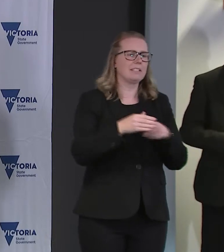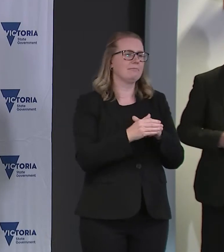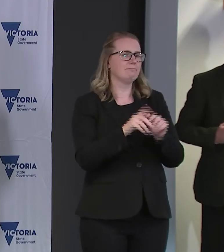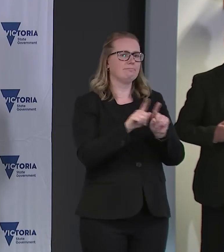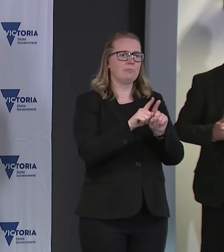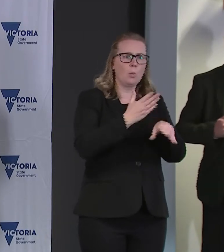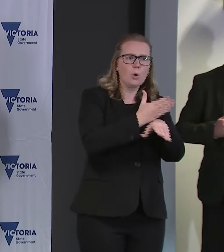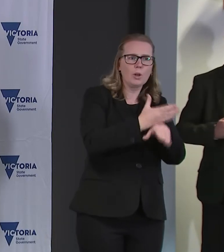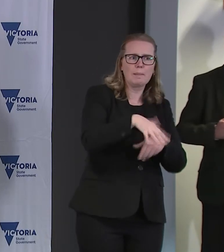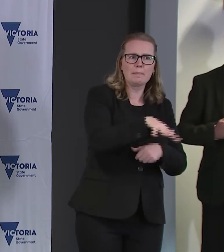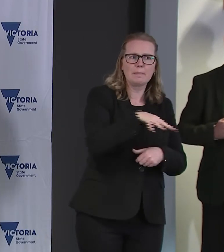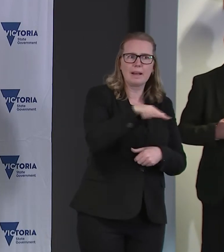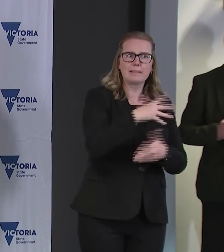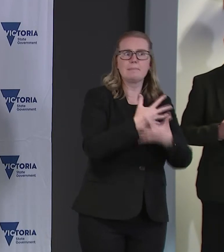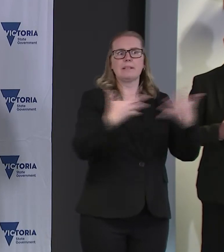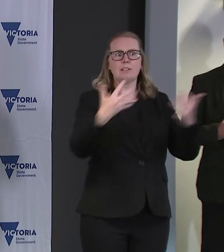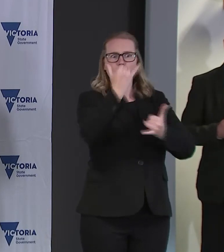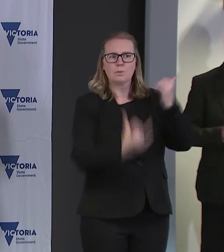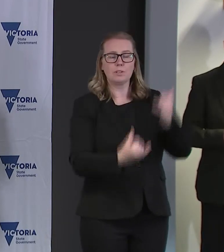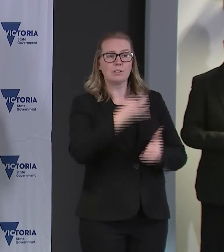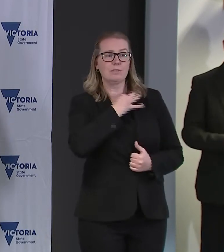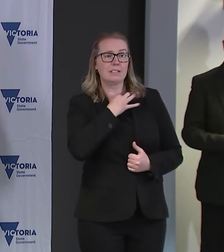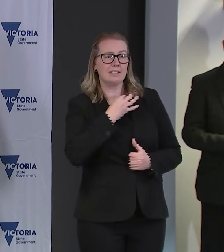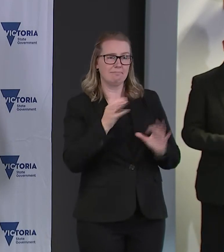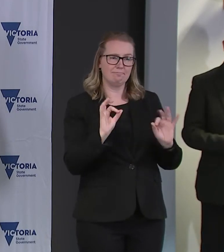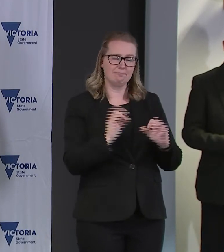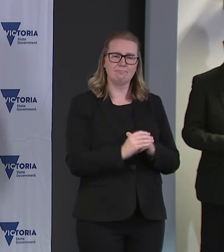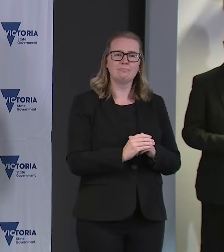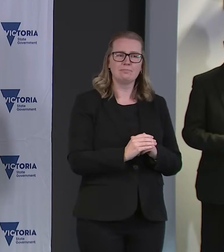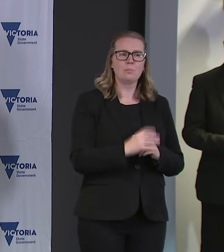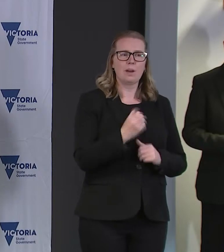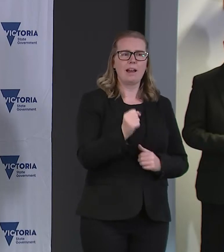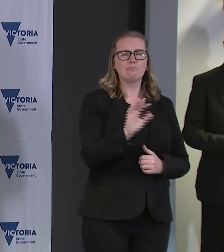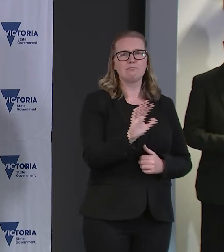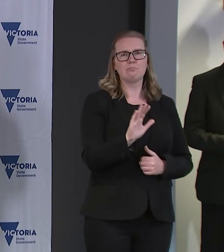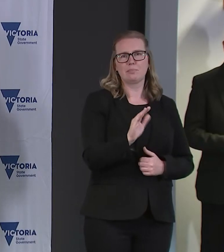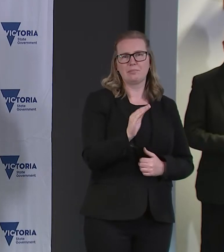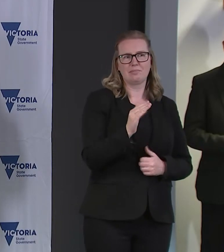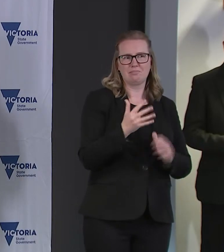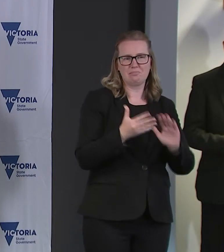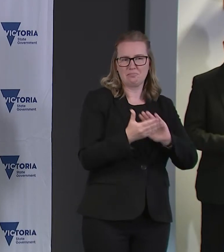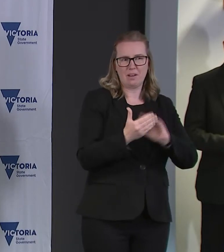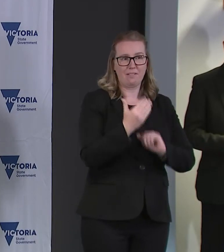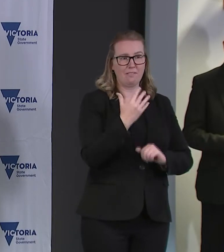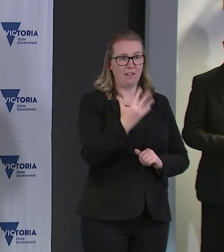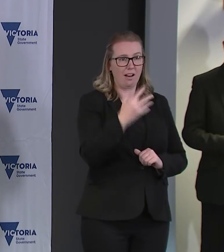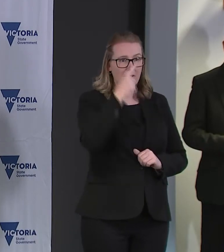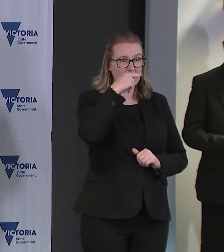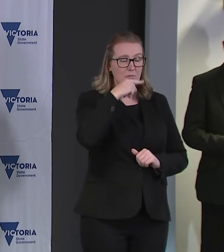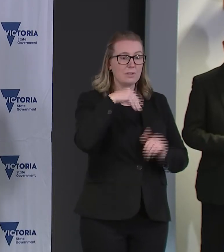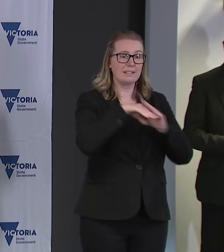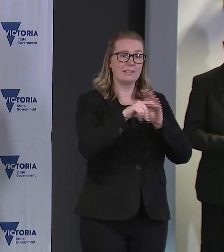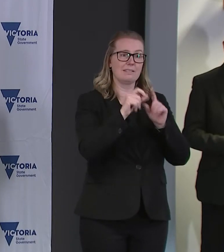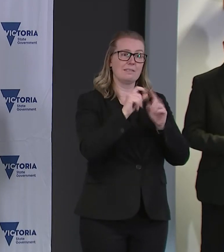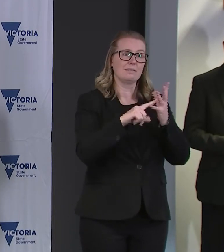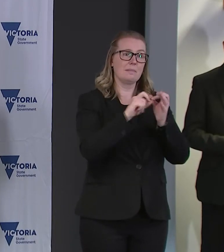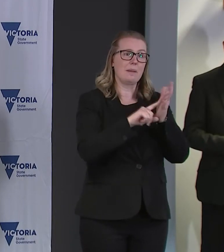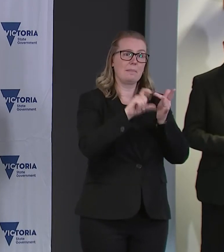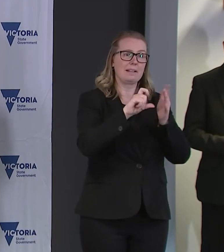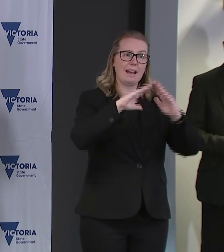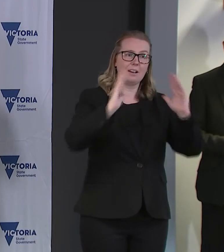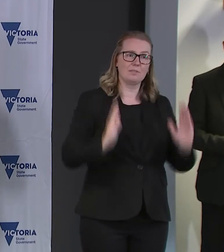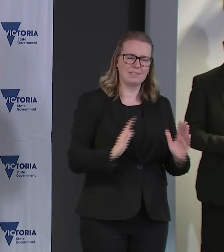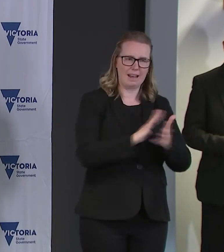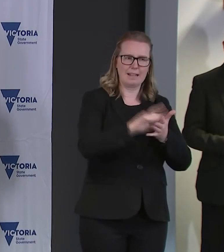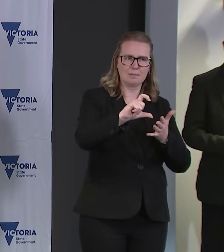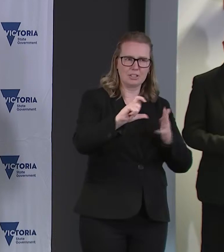sectors. We do have a very small number of people, less than 5, who are resident in public housing, who are primary close